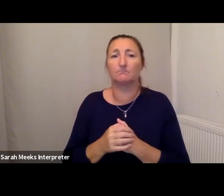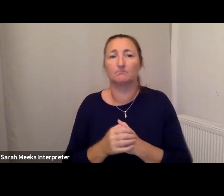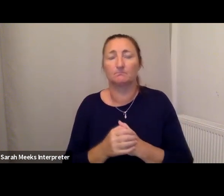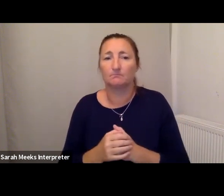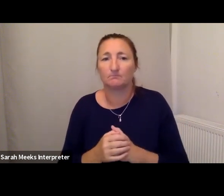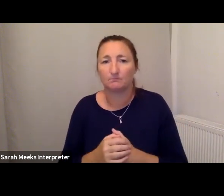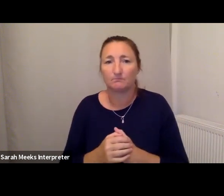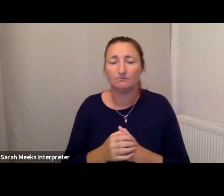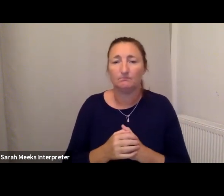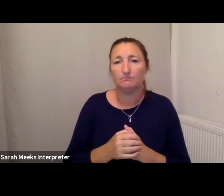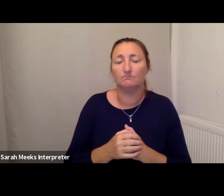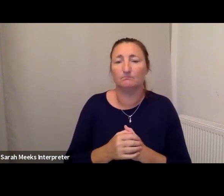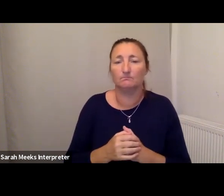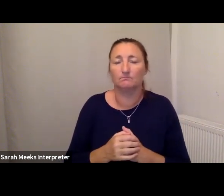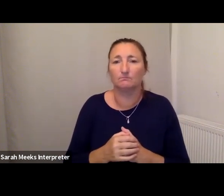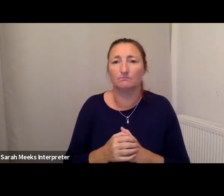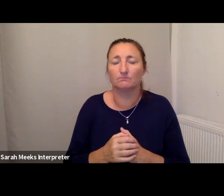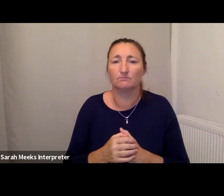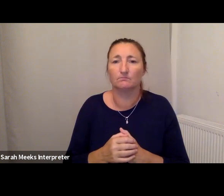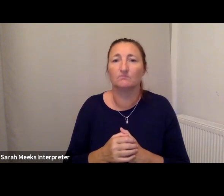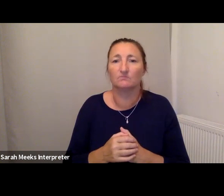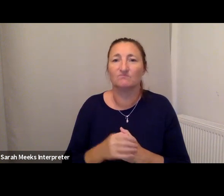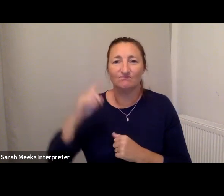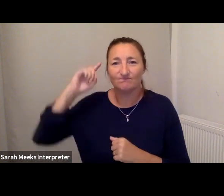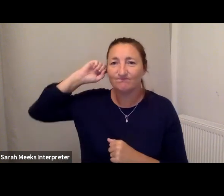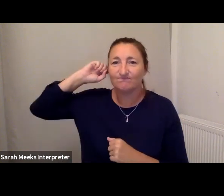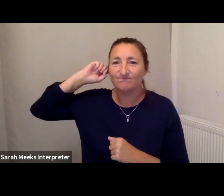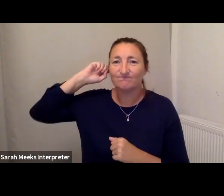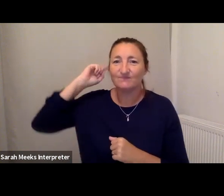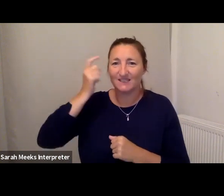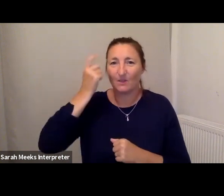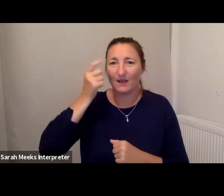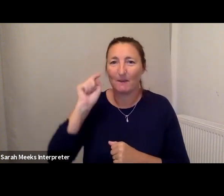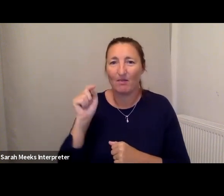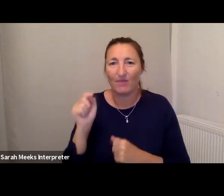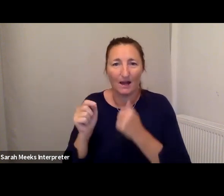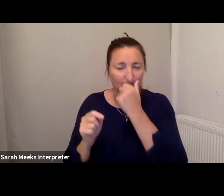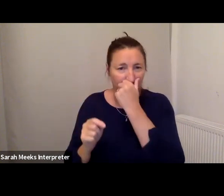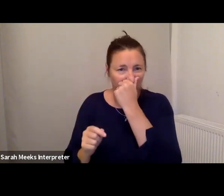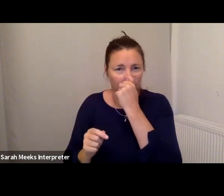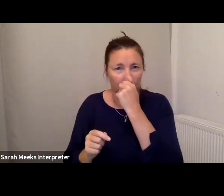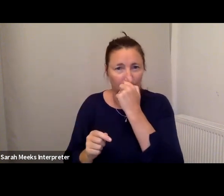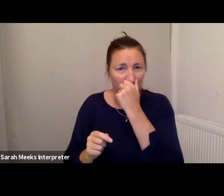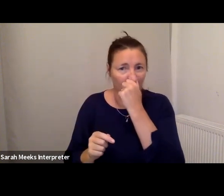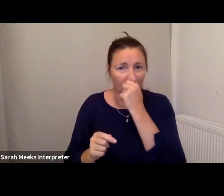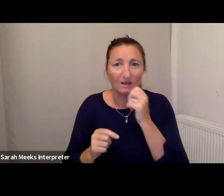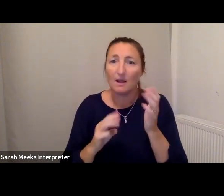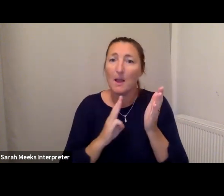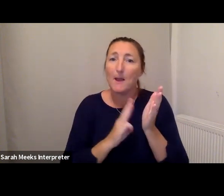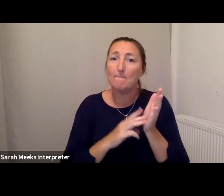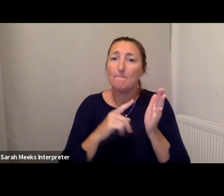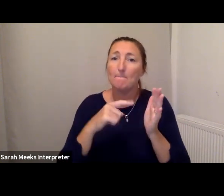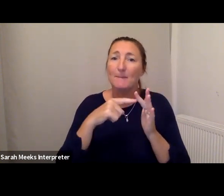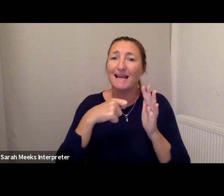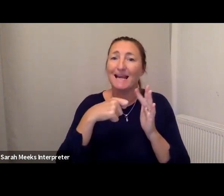to the climate itself. So that is something that is called, it goes against resilience. Michaela, would you like to sum